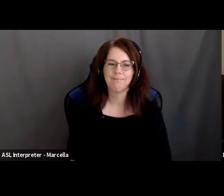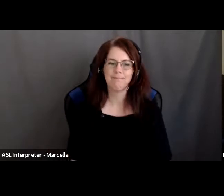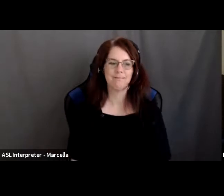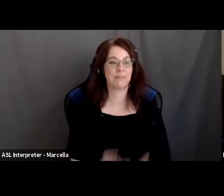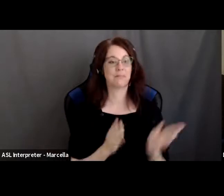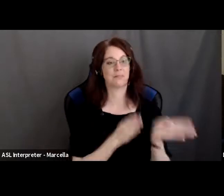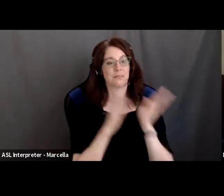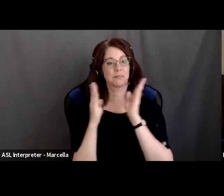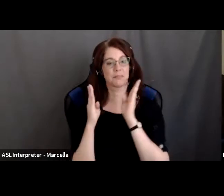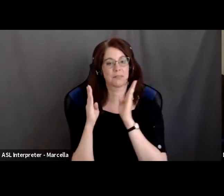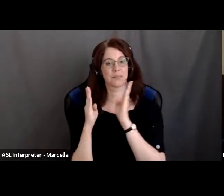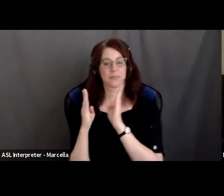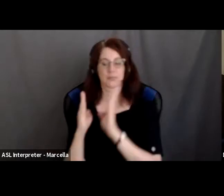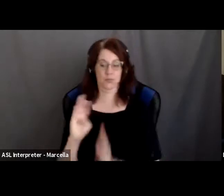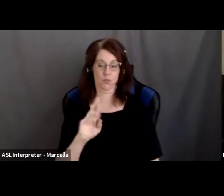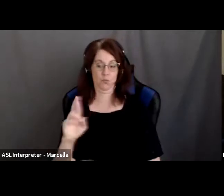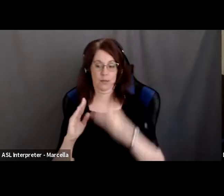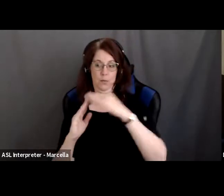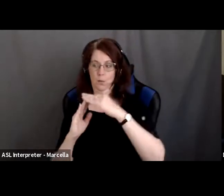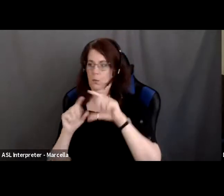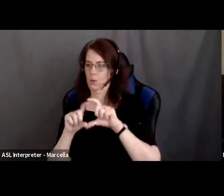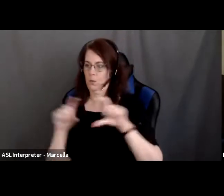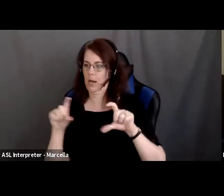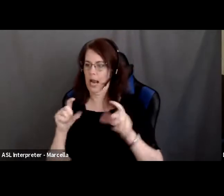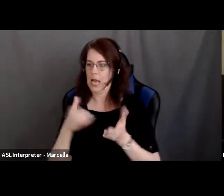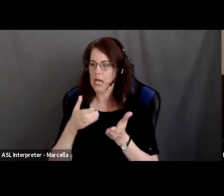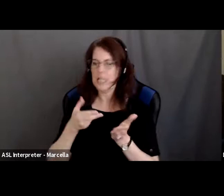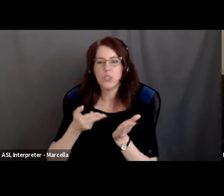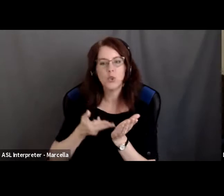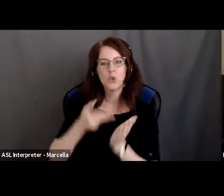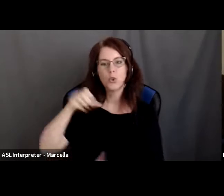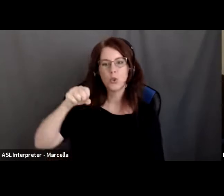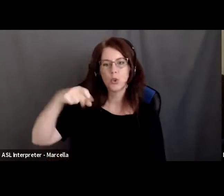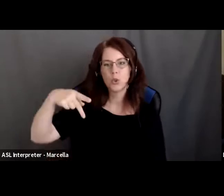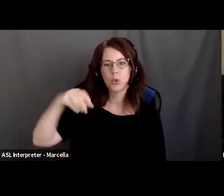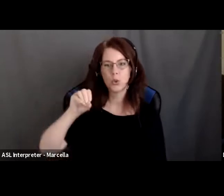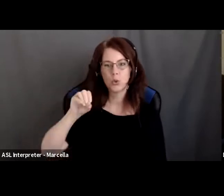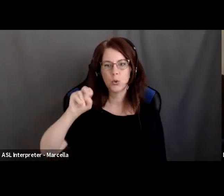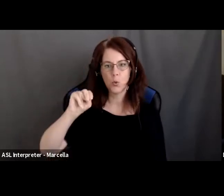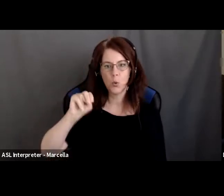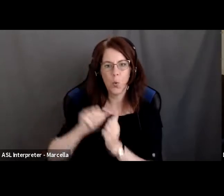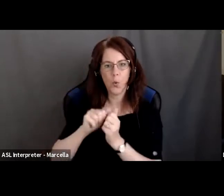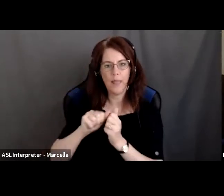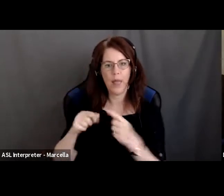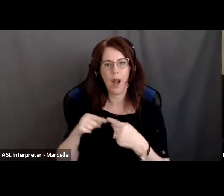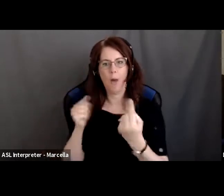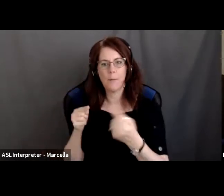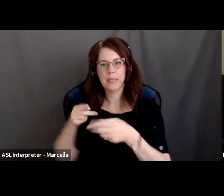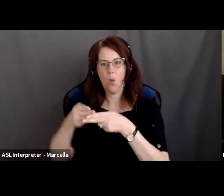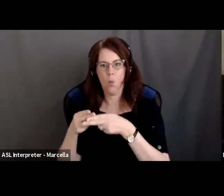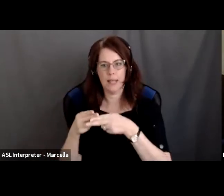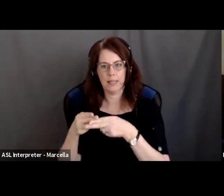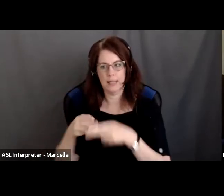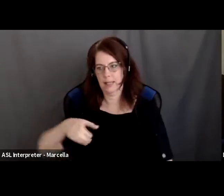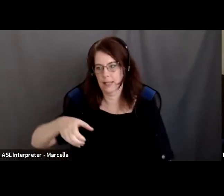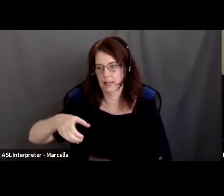In the upper right-hand corner, we have a spoon, and this has a counterweight on it. So this is a spoon meant for people